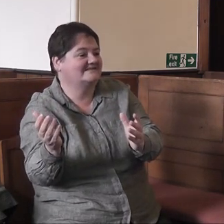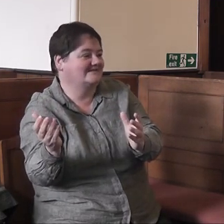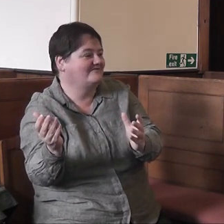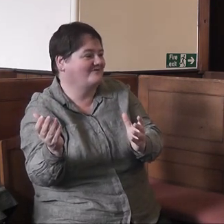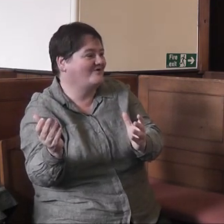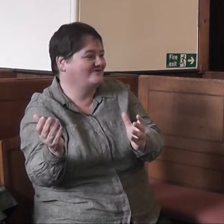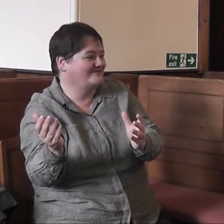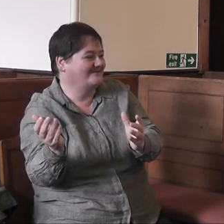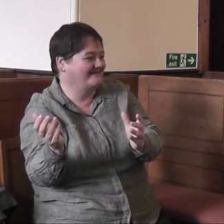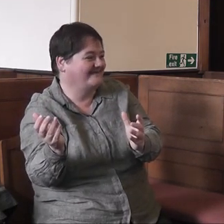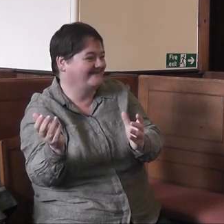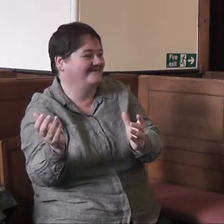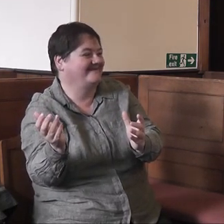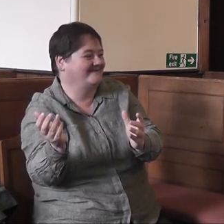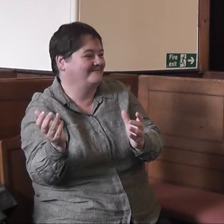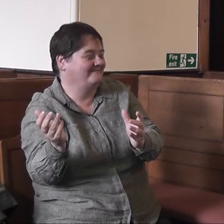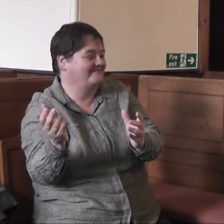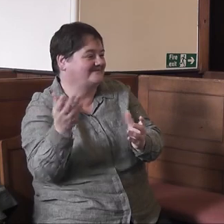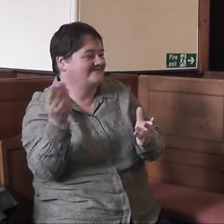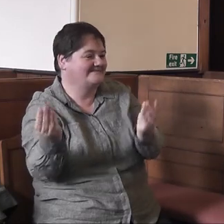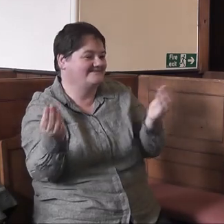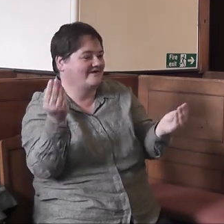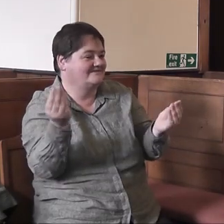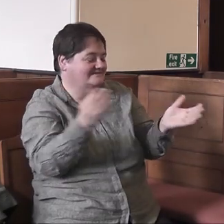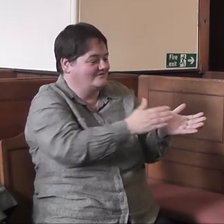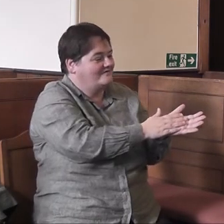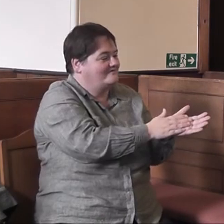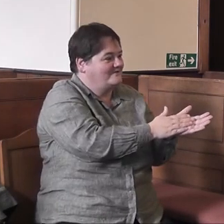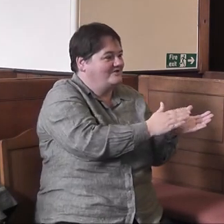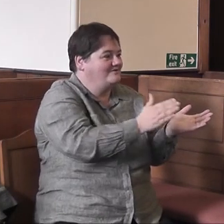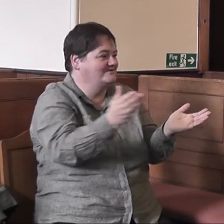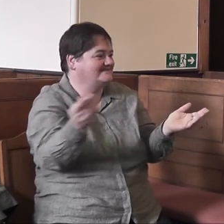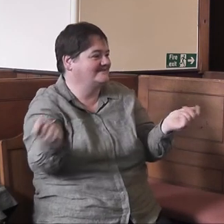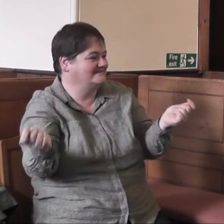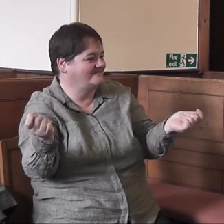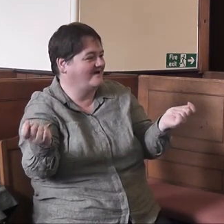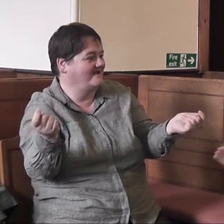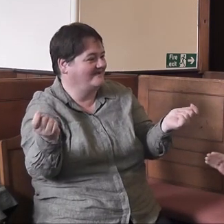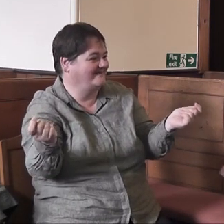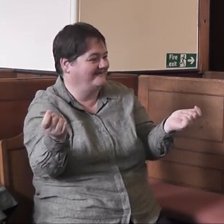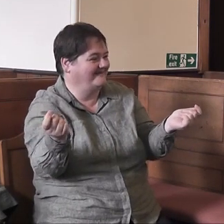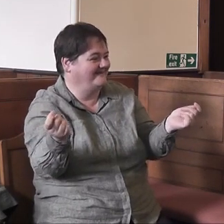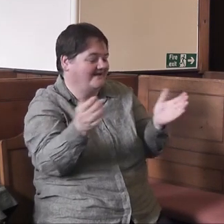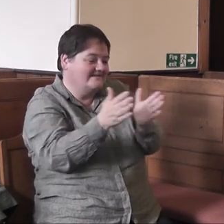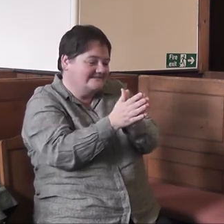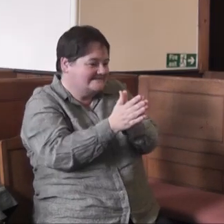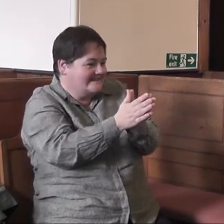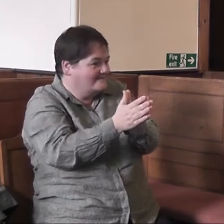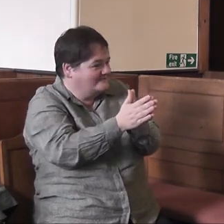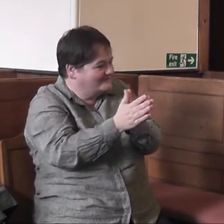Son of God. Okay. So it's divine, so you go from the human to the divine, and this is the in-between